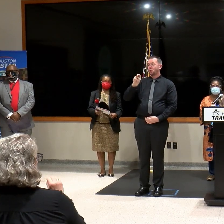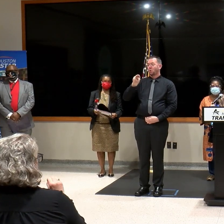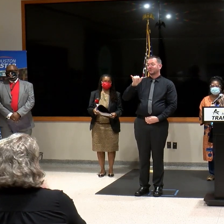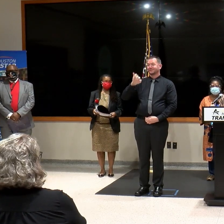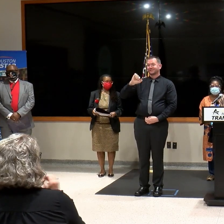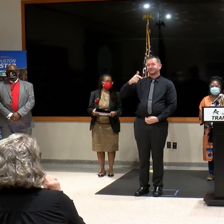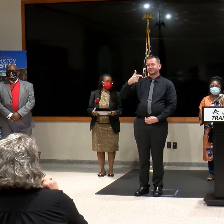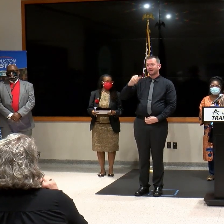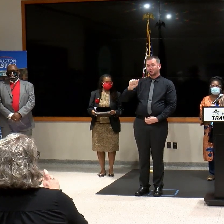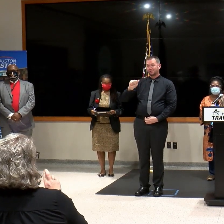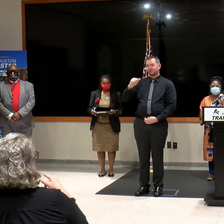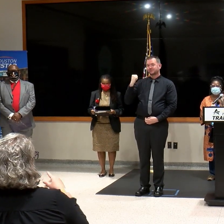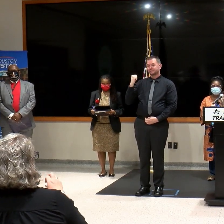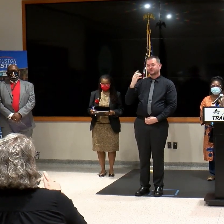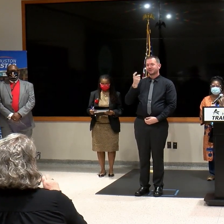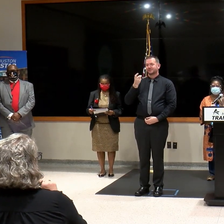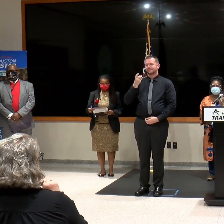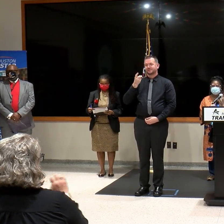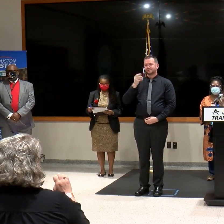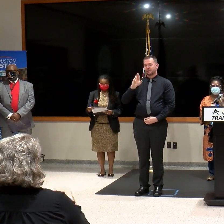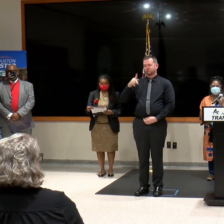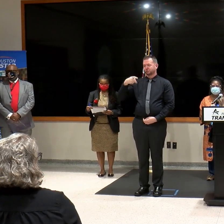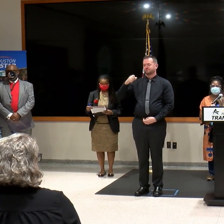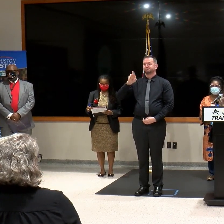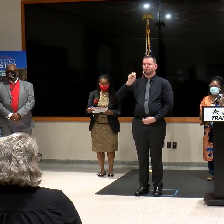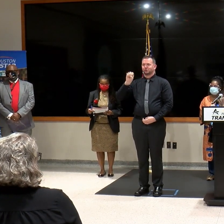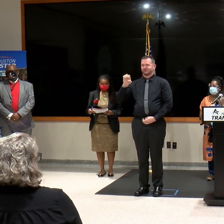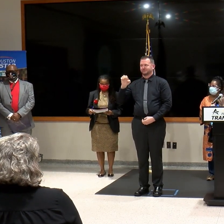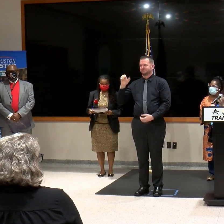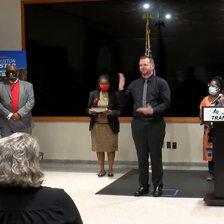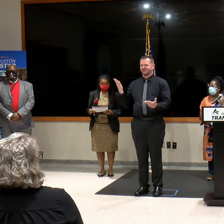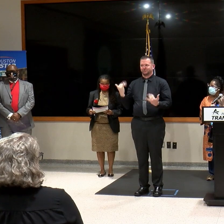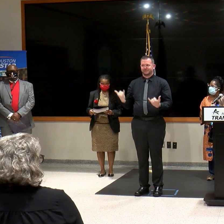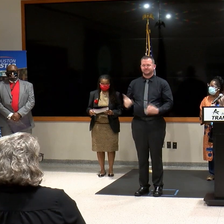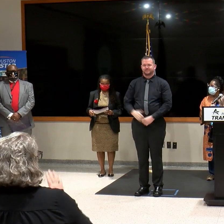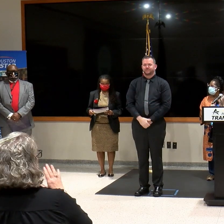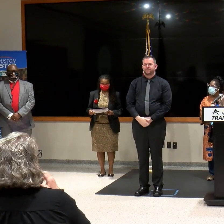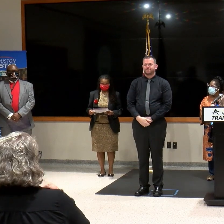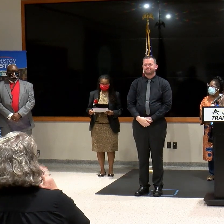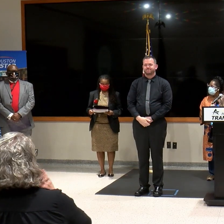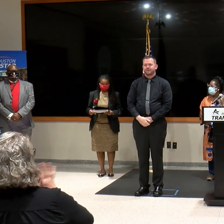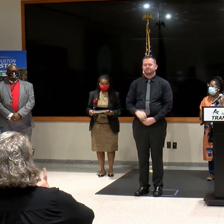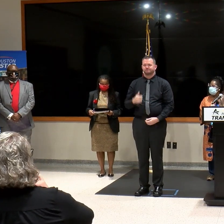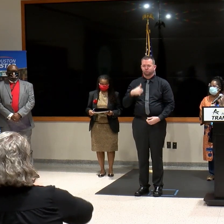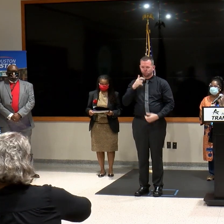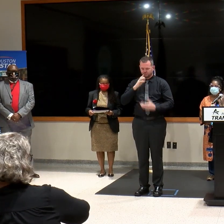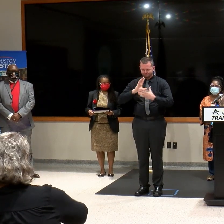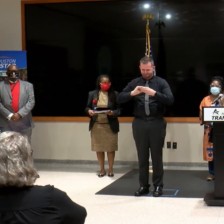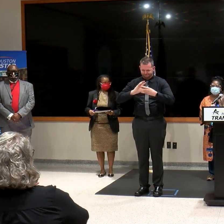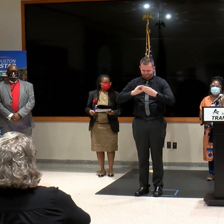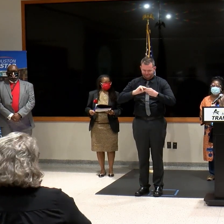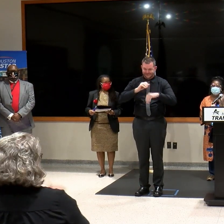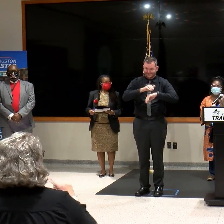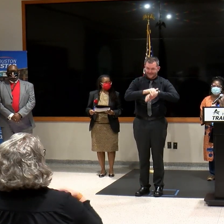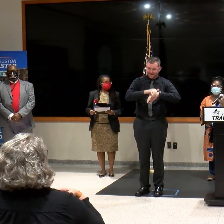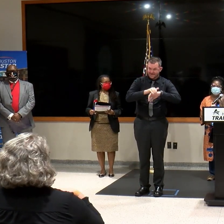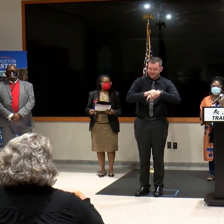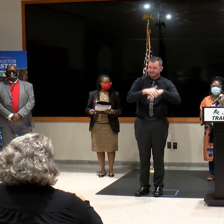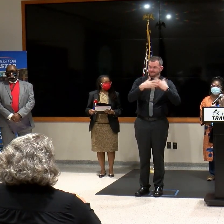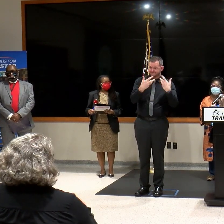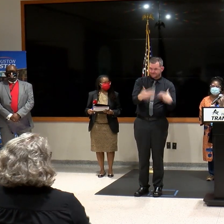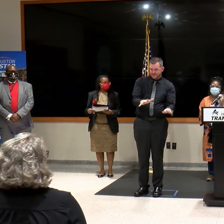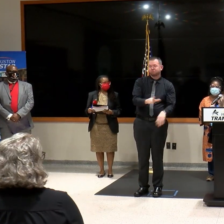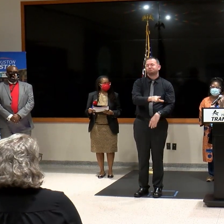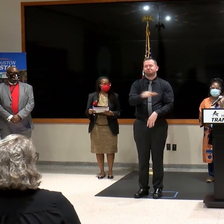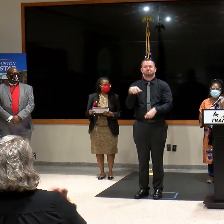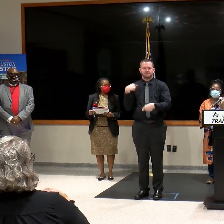the doctors, the congresswoman, and then I'll repeat my remarks in Spanish. We faced a number of challenges